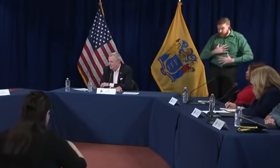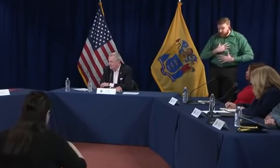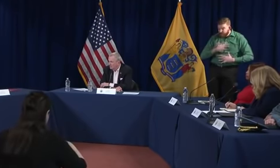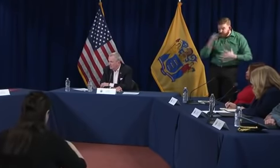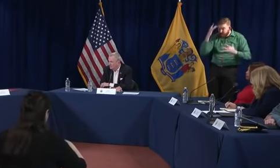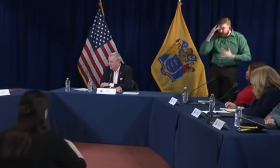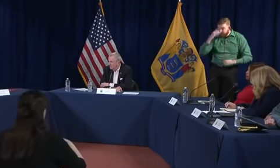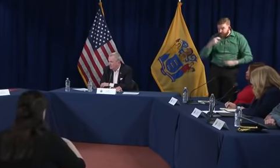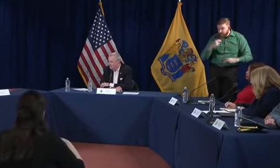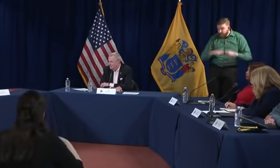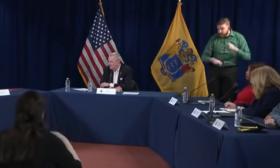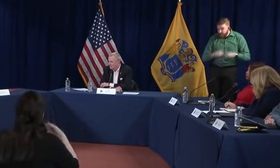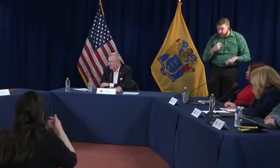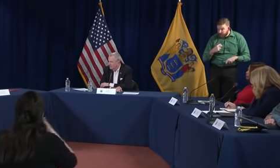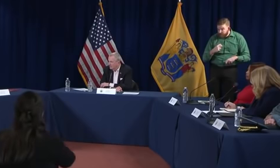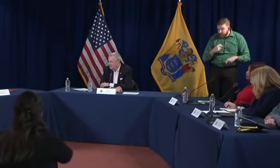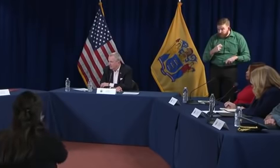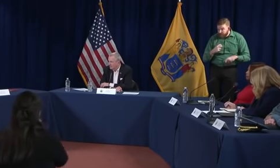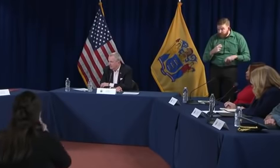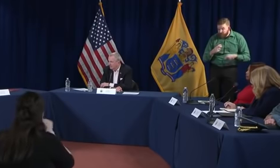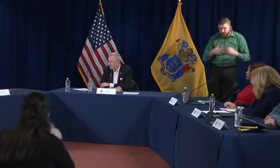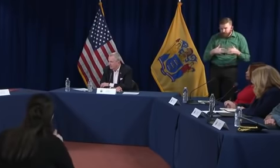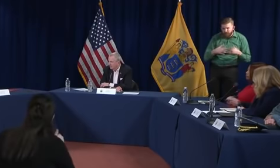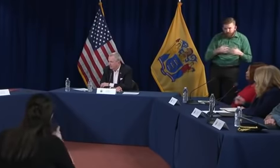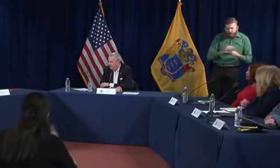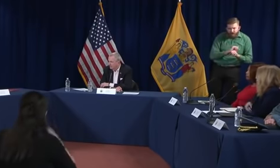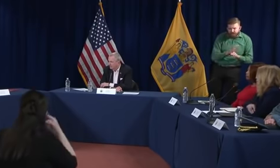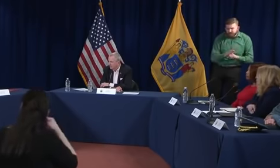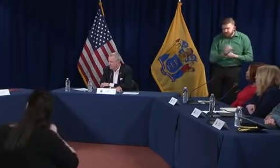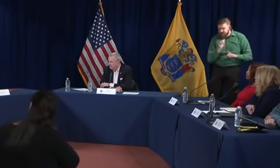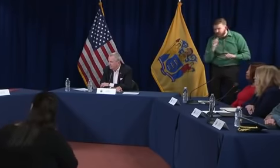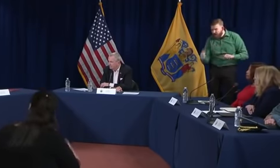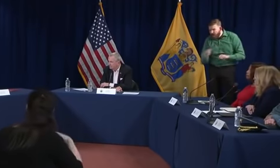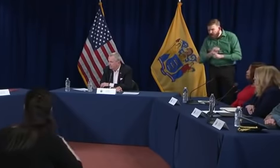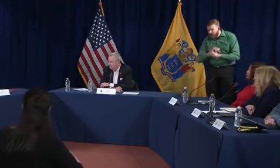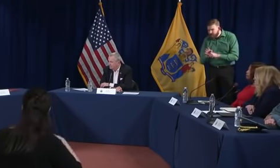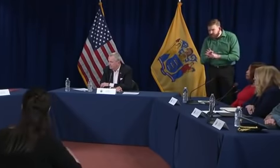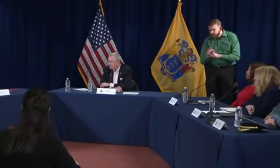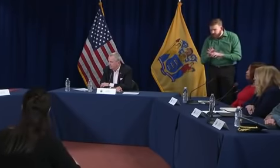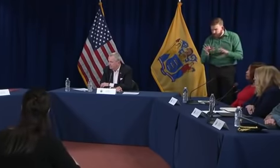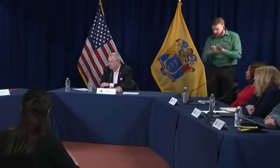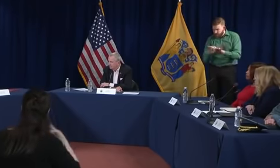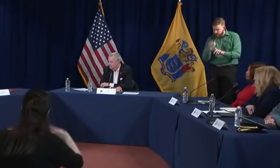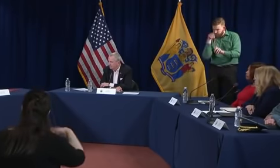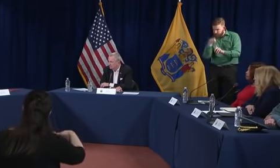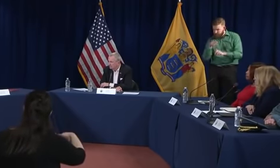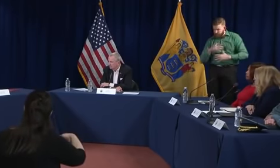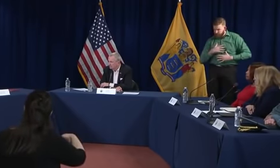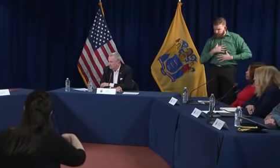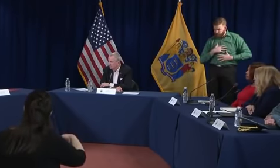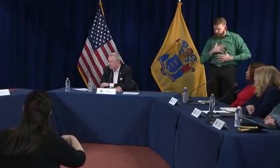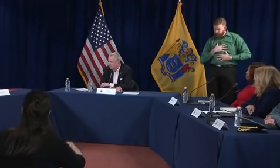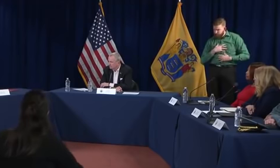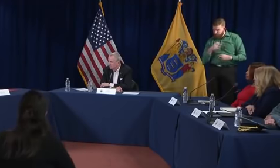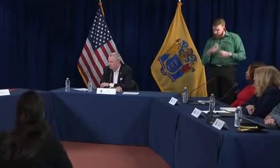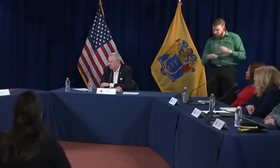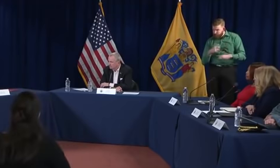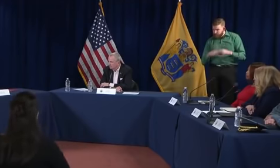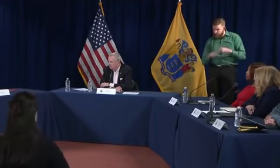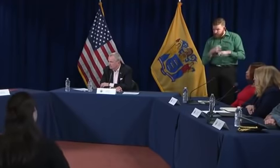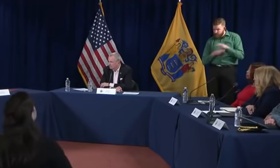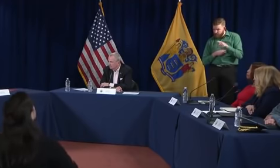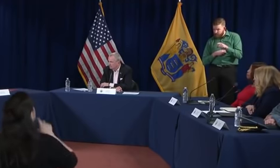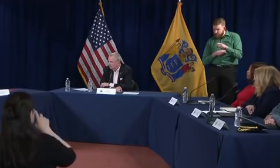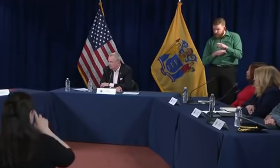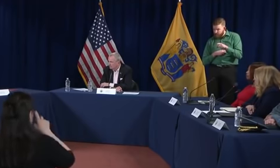alert for any problems. We also restricted visitors to Department of Health licensed substance use disorder